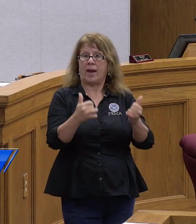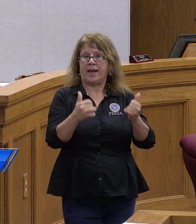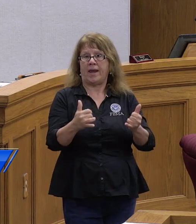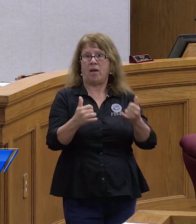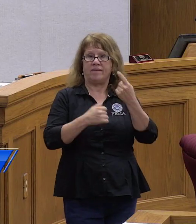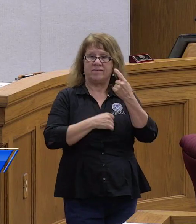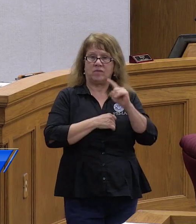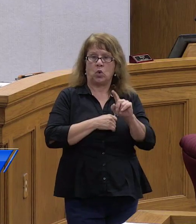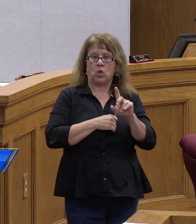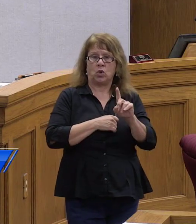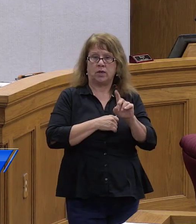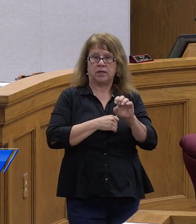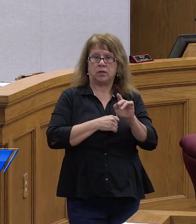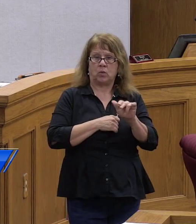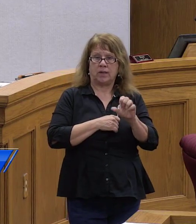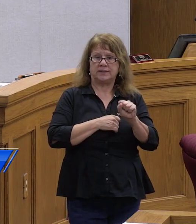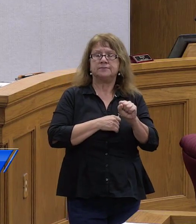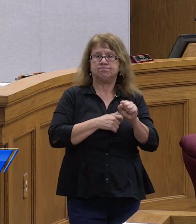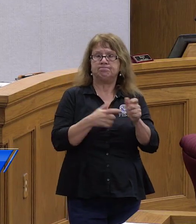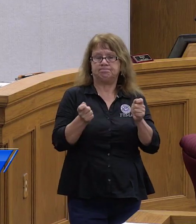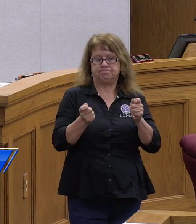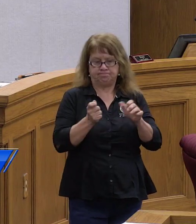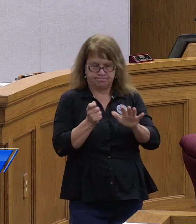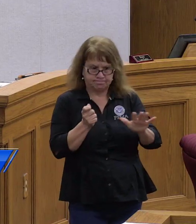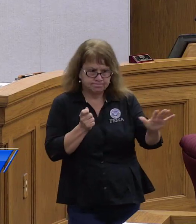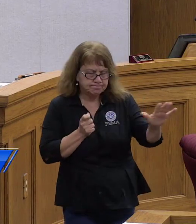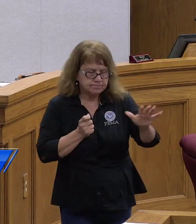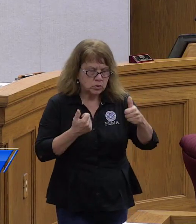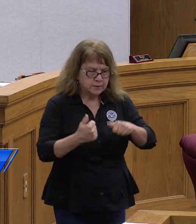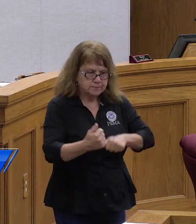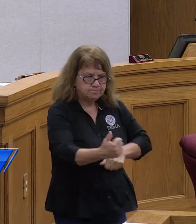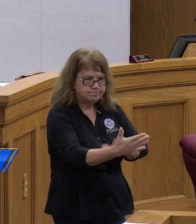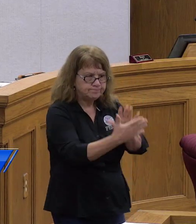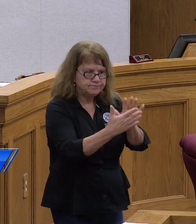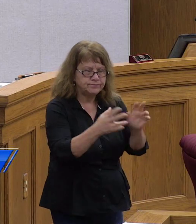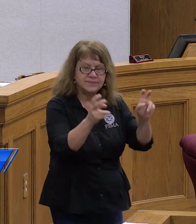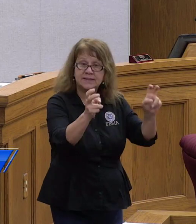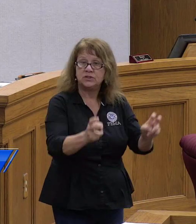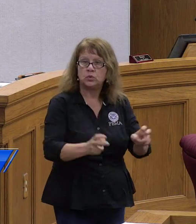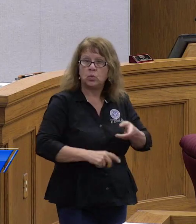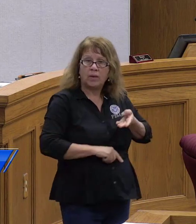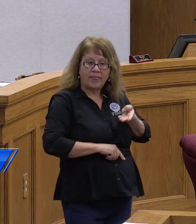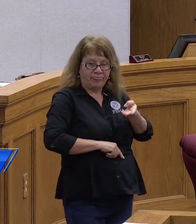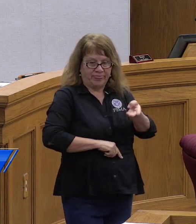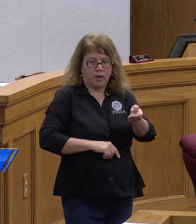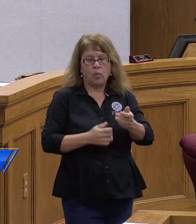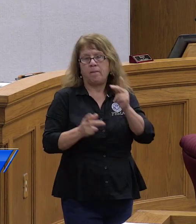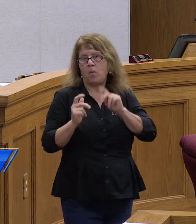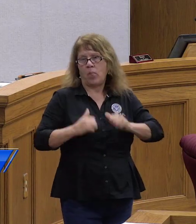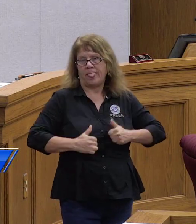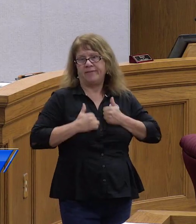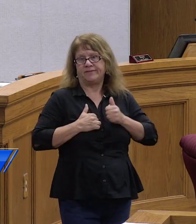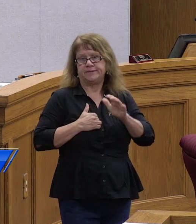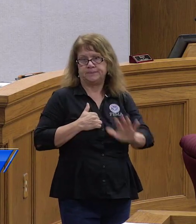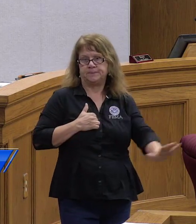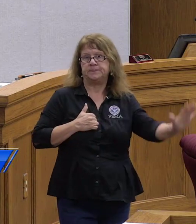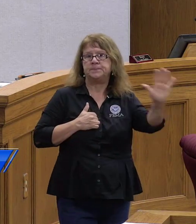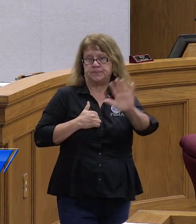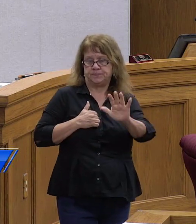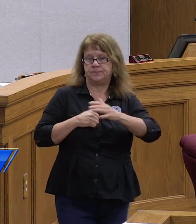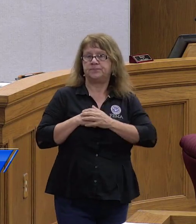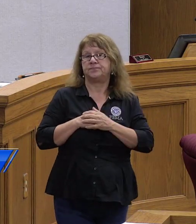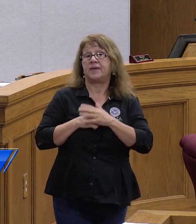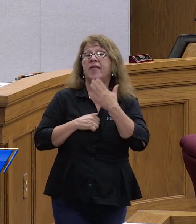site. That is being looked into and trying to address the issues there with the residents that live nearby. Thank